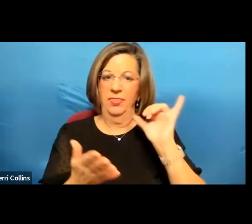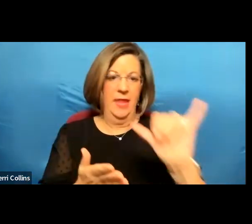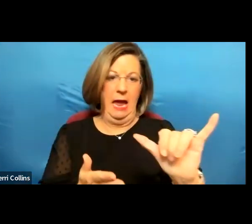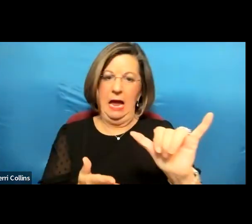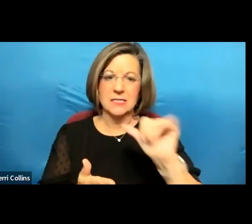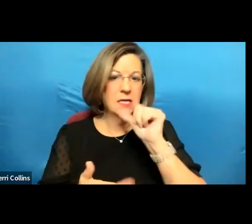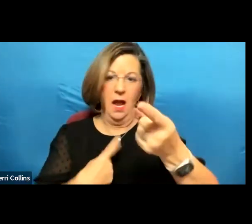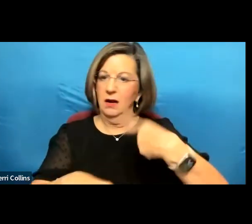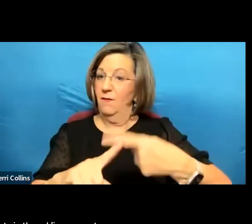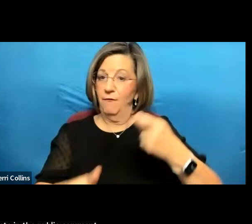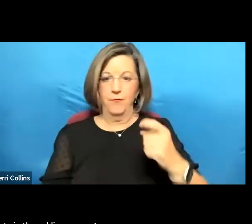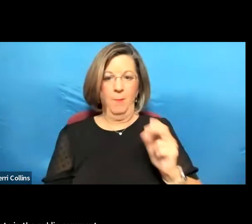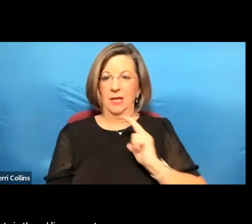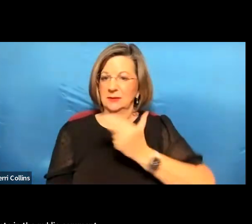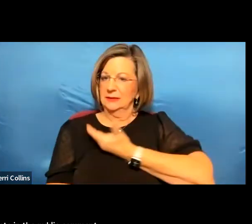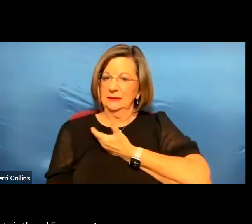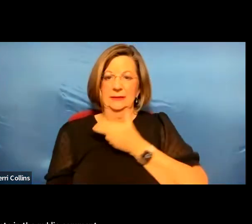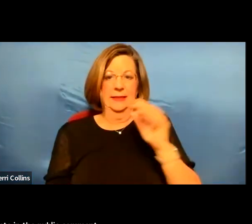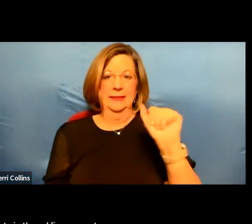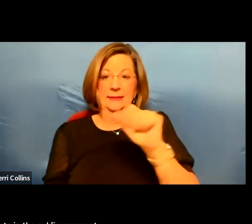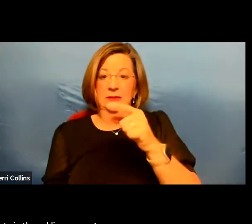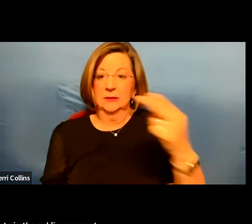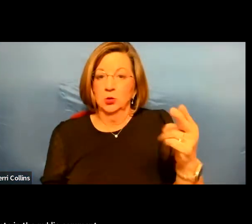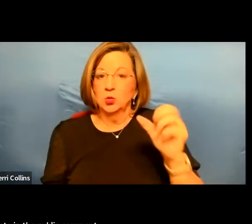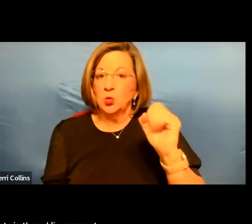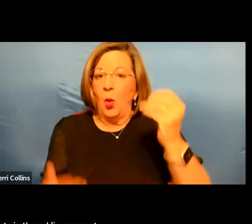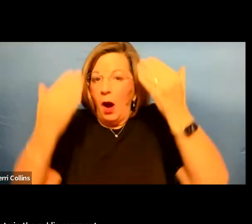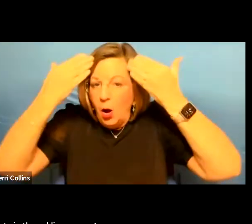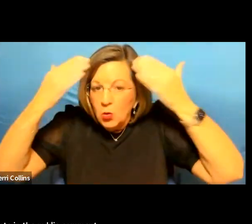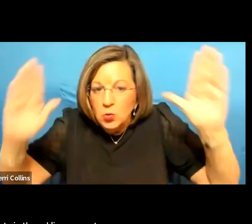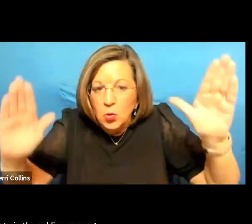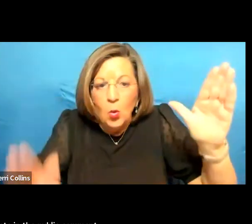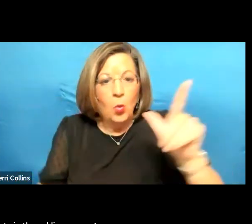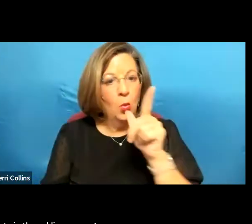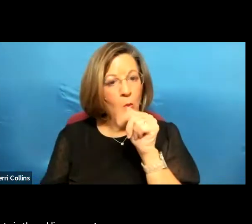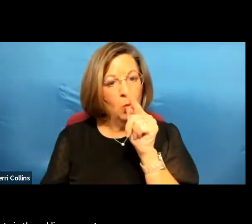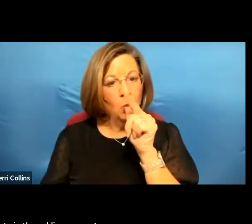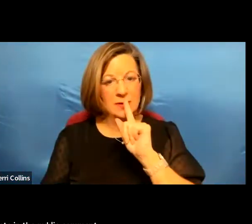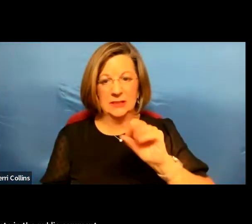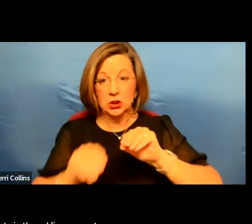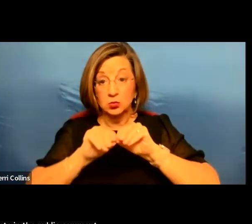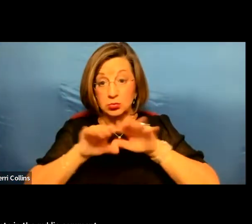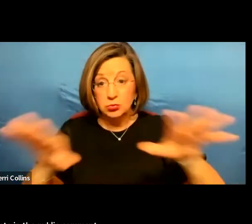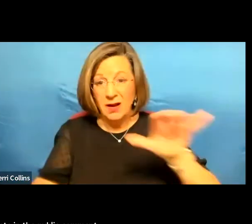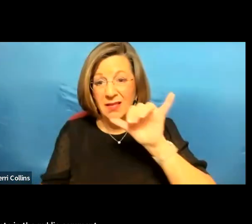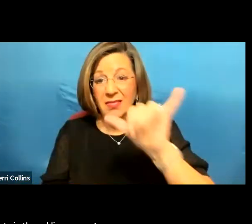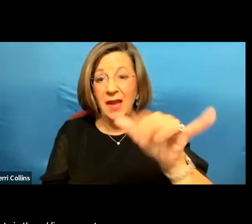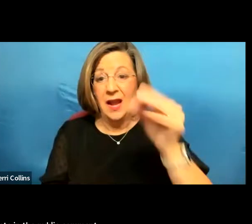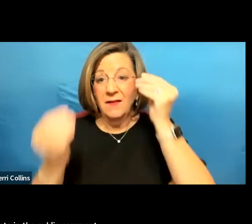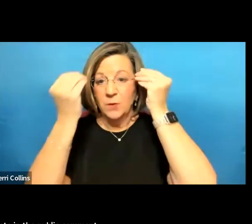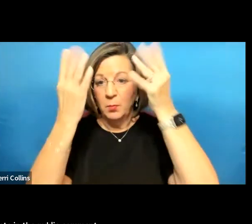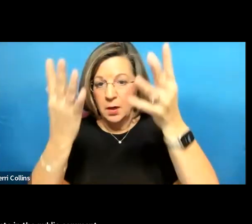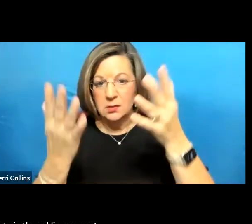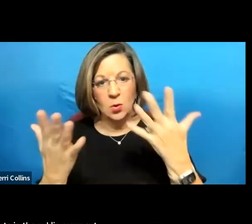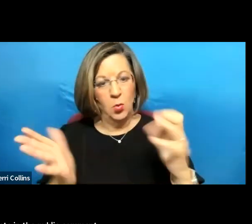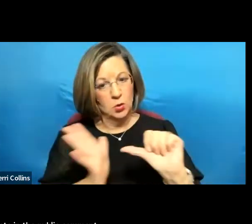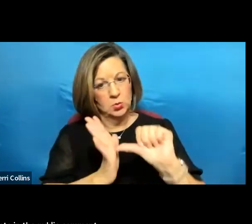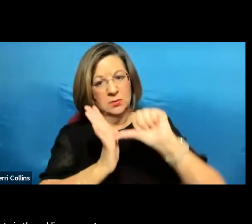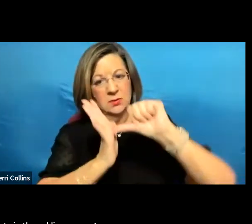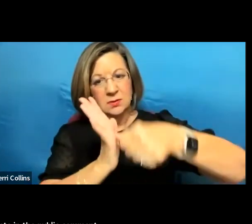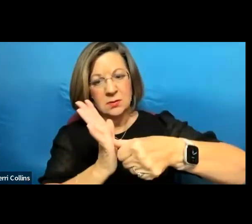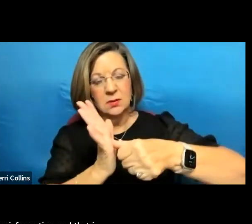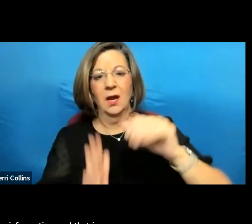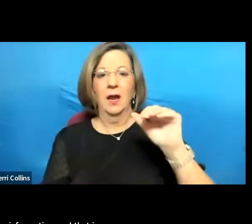should not be cut, but that is new information and that is not coming from ACDHH. So I don't know who is spreading